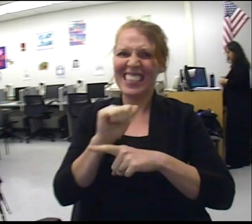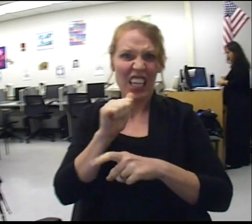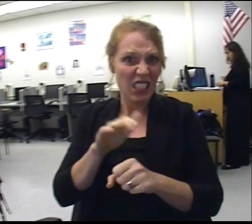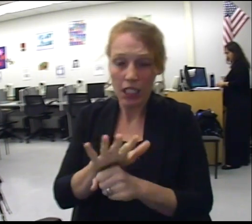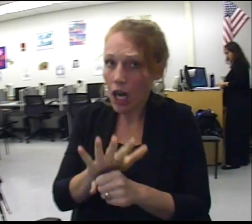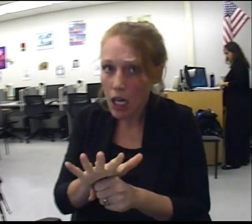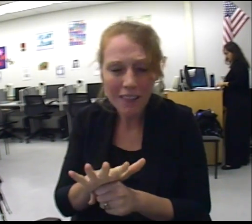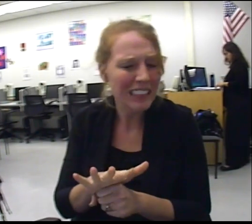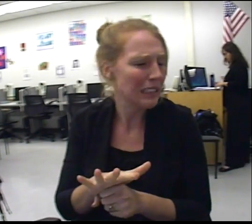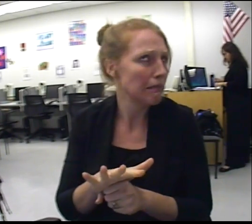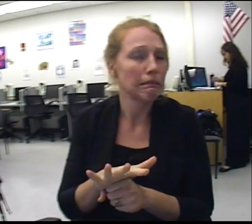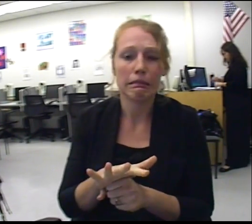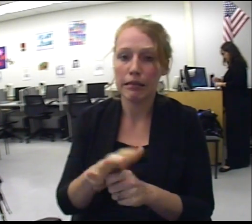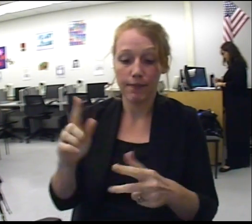And they lacked supply.